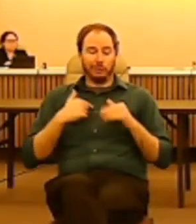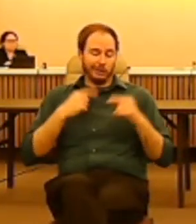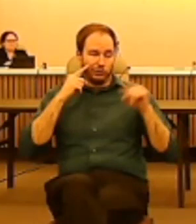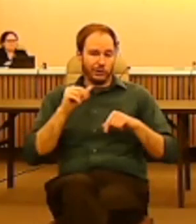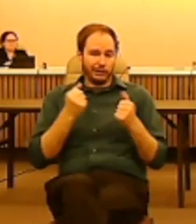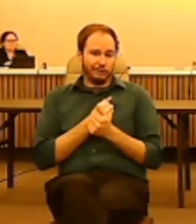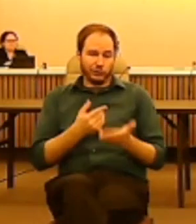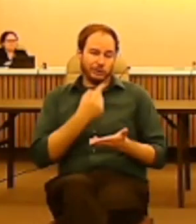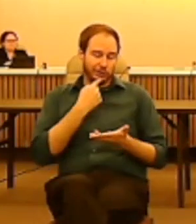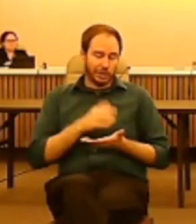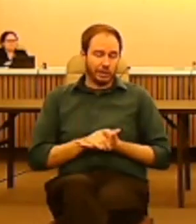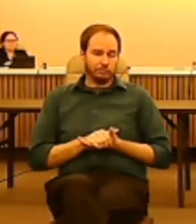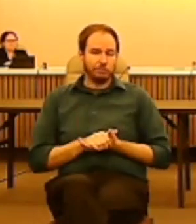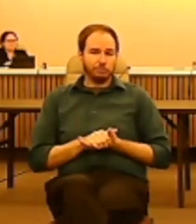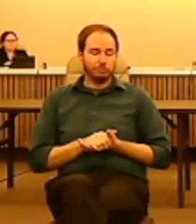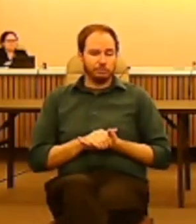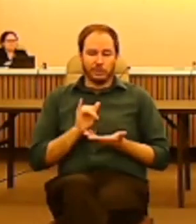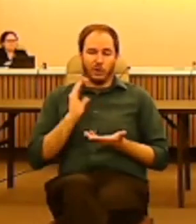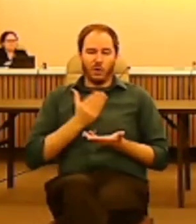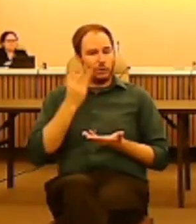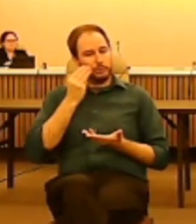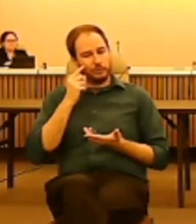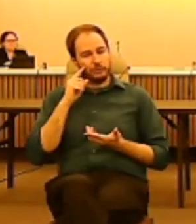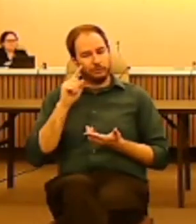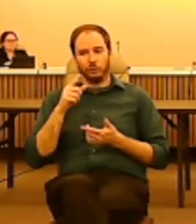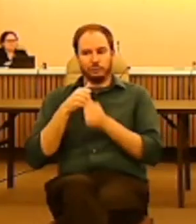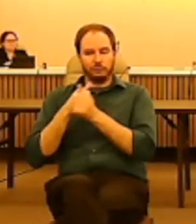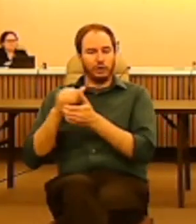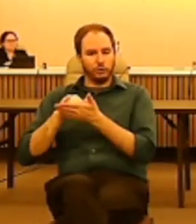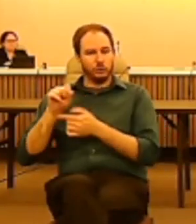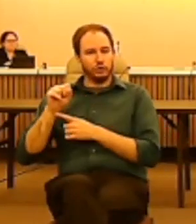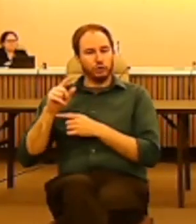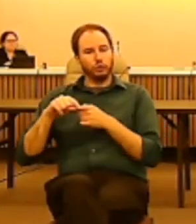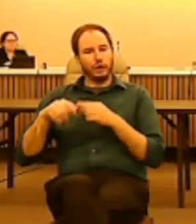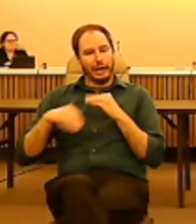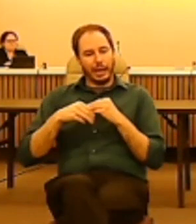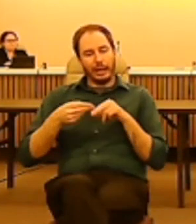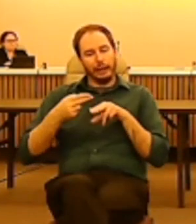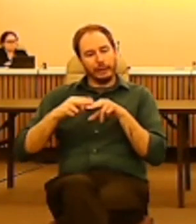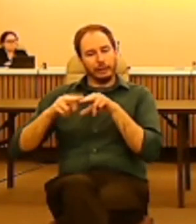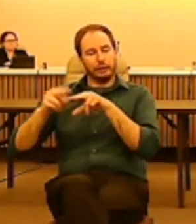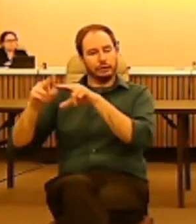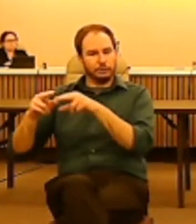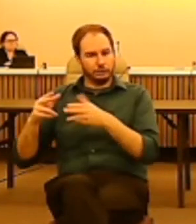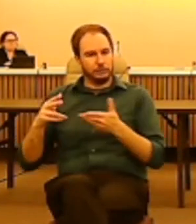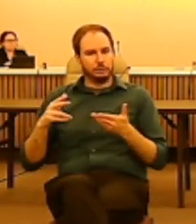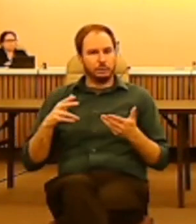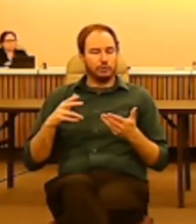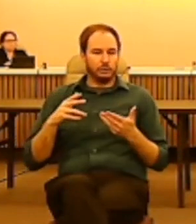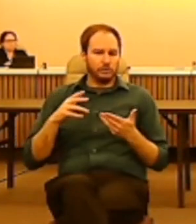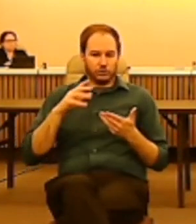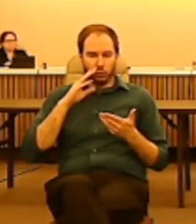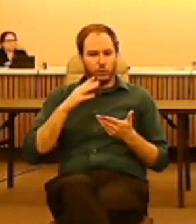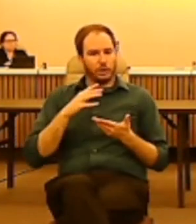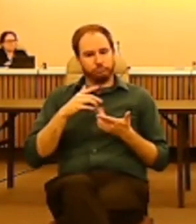it. That's been our experience to build the New York stretch as a small incremental first cost, if that. And it does produce